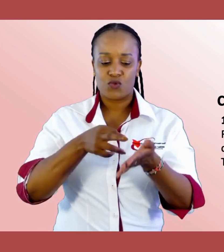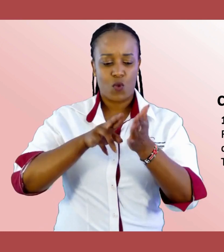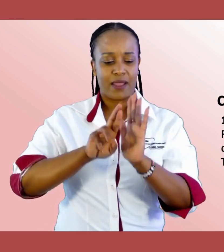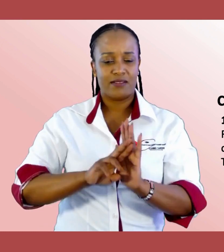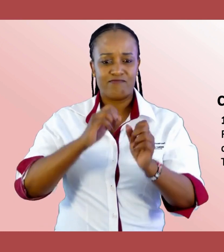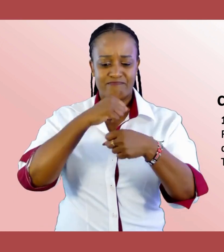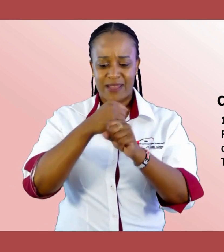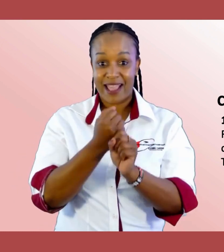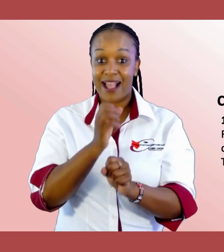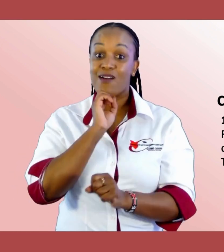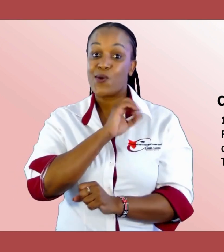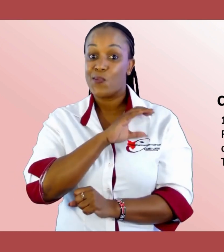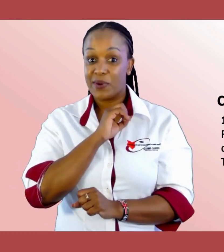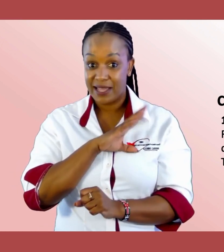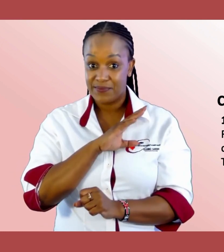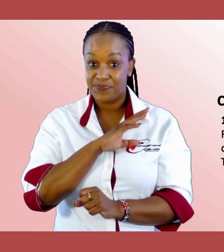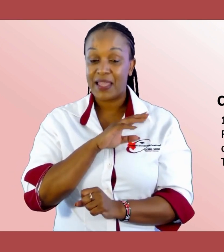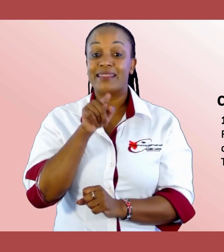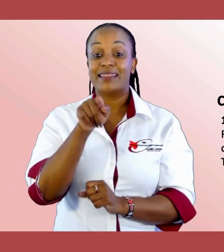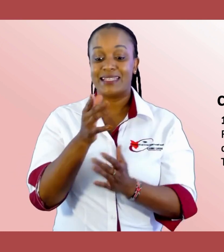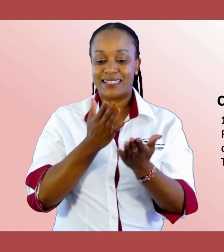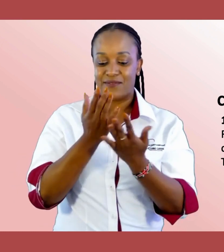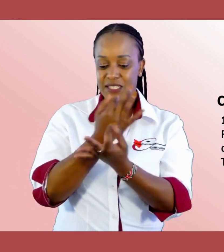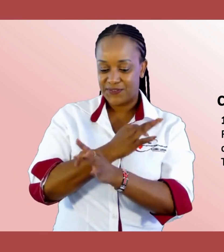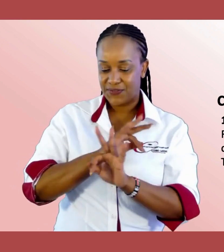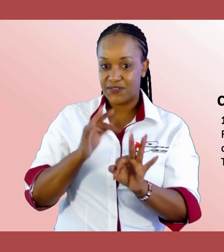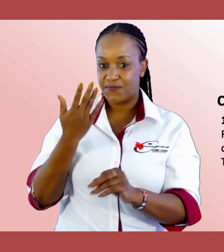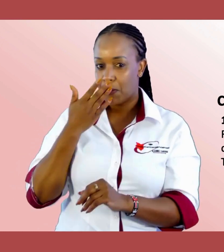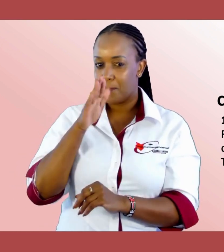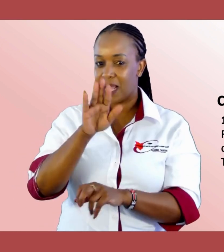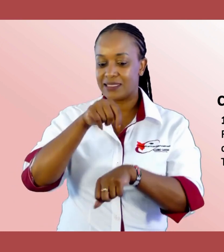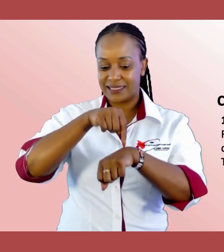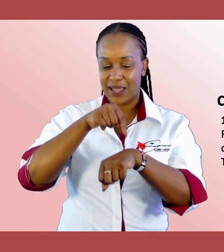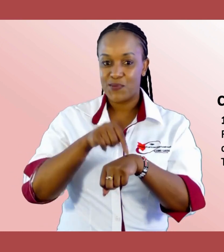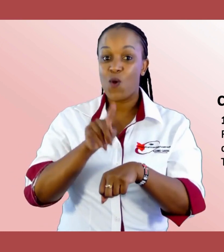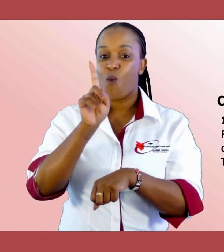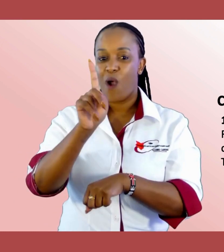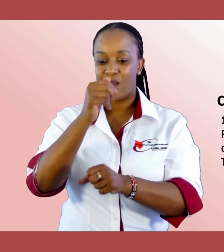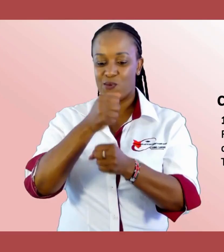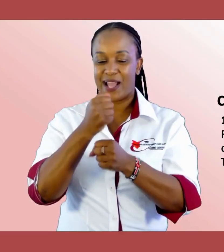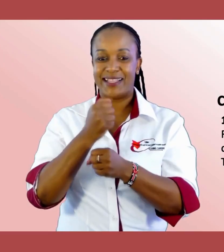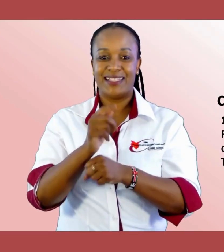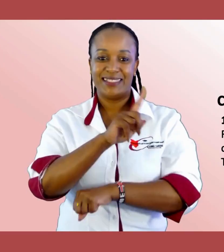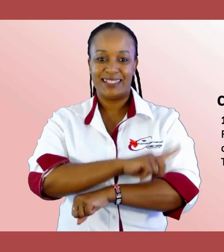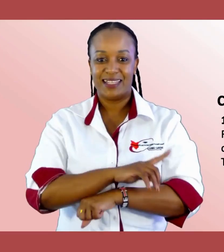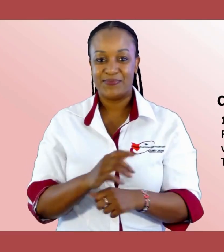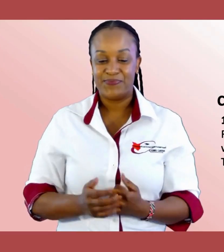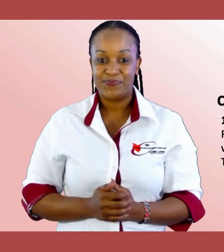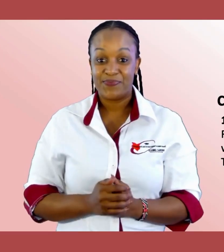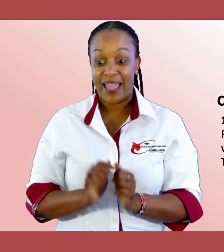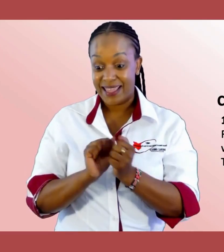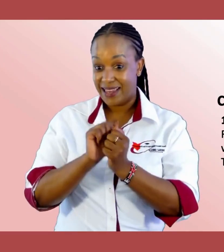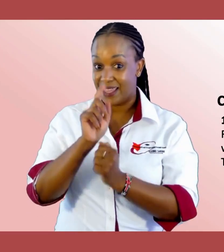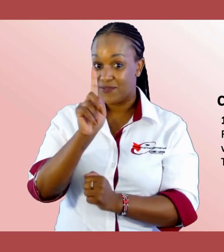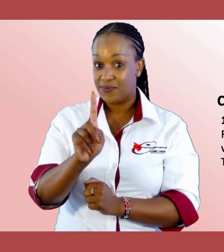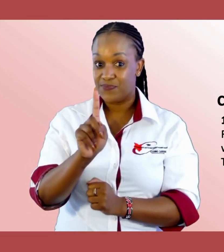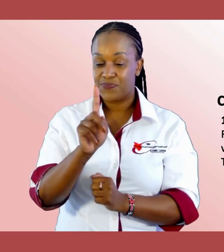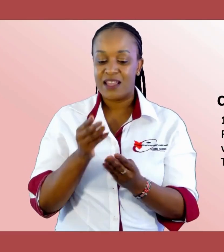required to make a complaint. The service is free and response time is 1 working day.